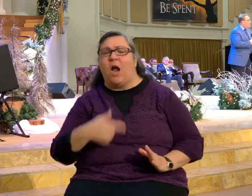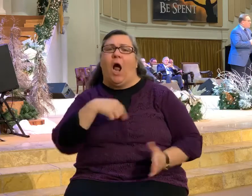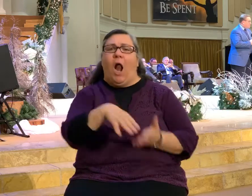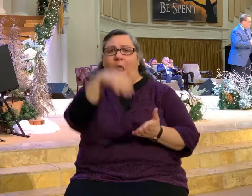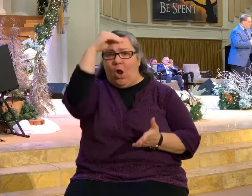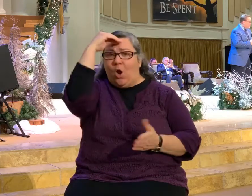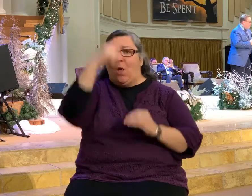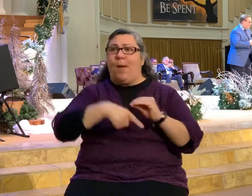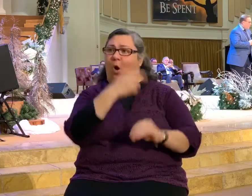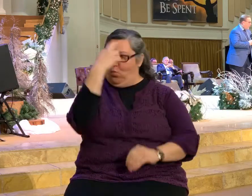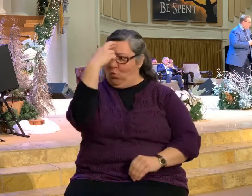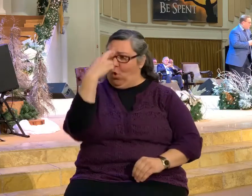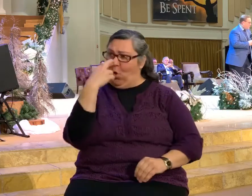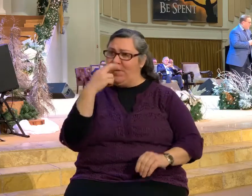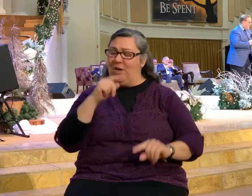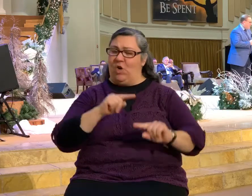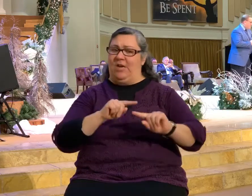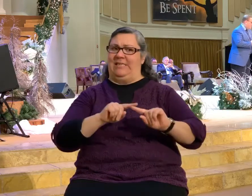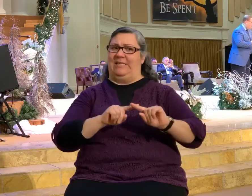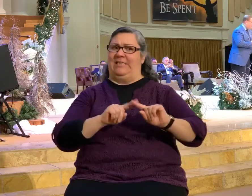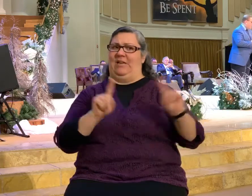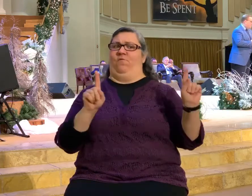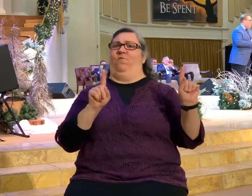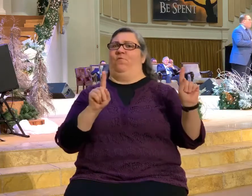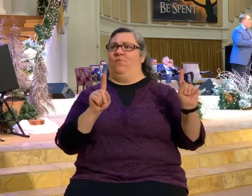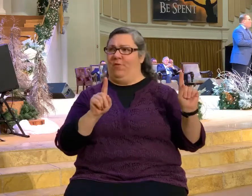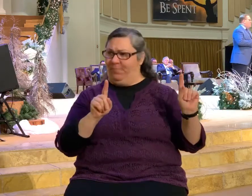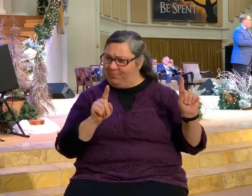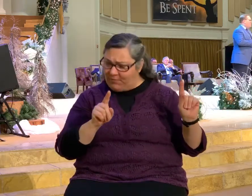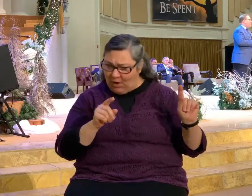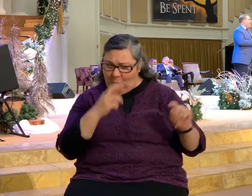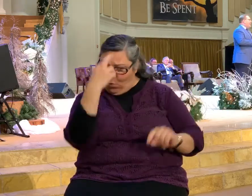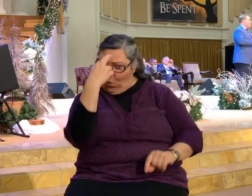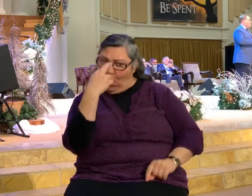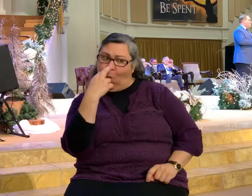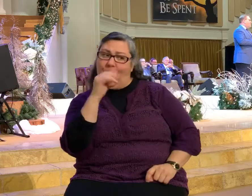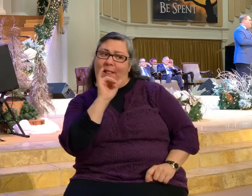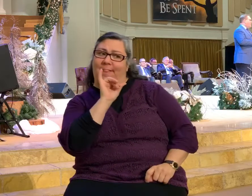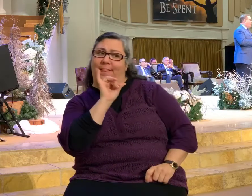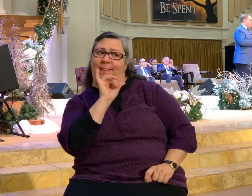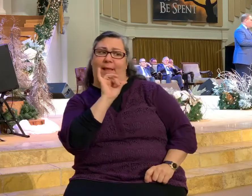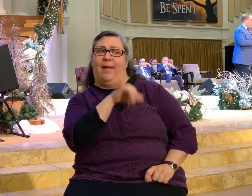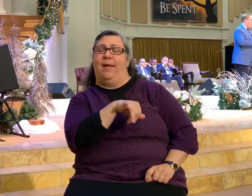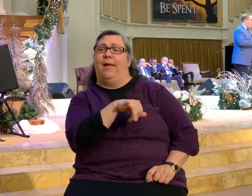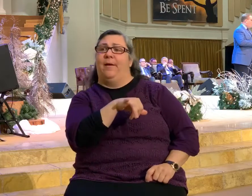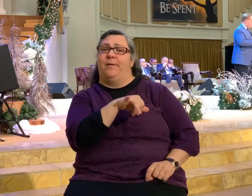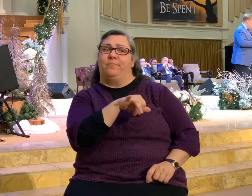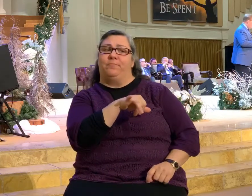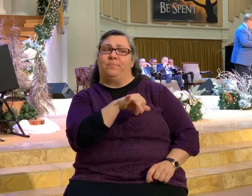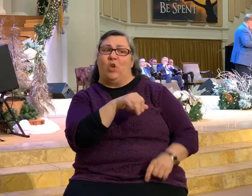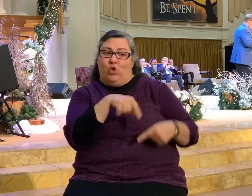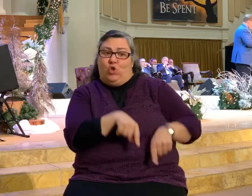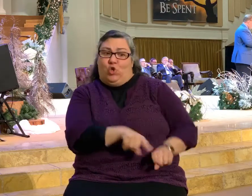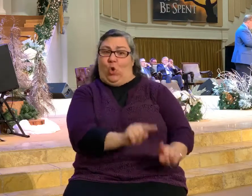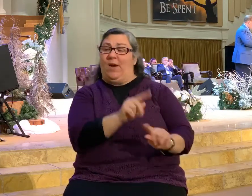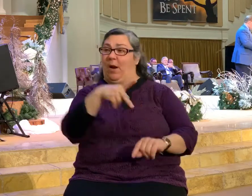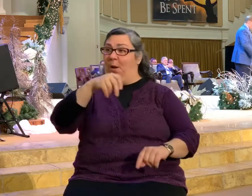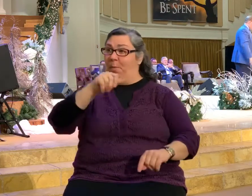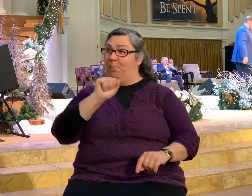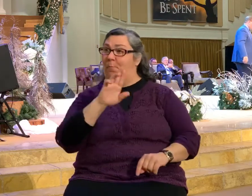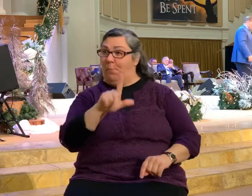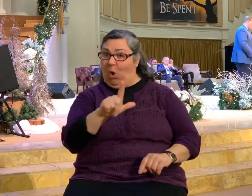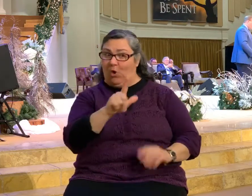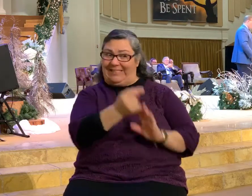in a new dimension over the last few days. Rome wasn't the time of the Apostle Paul. Rome was